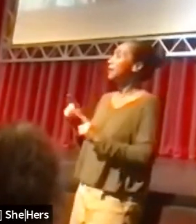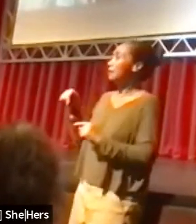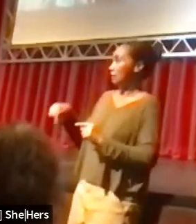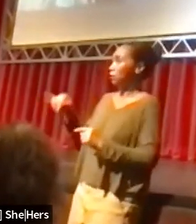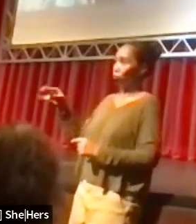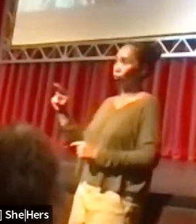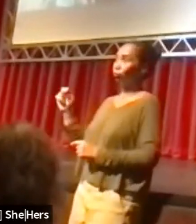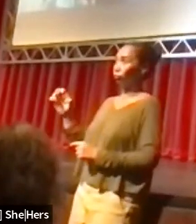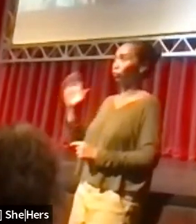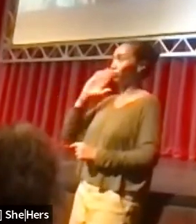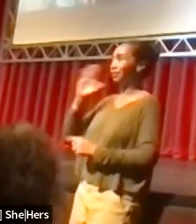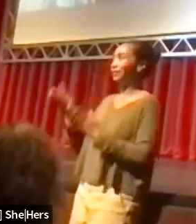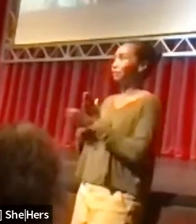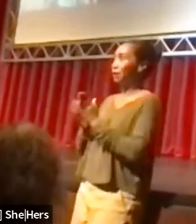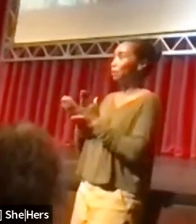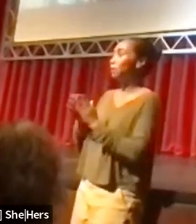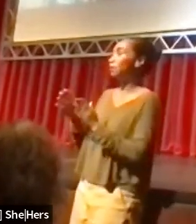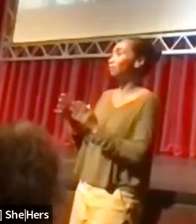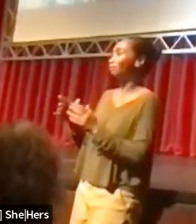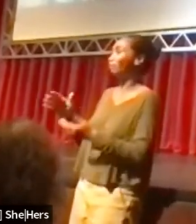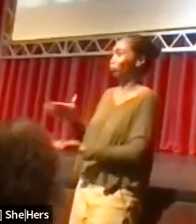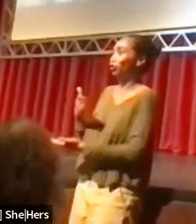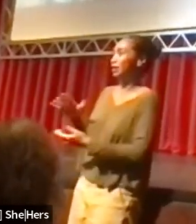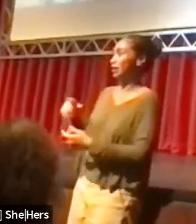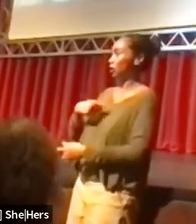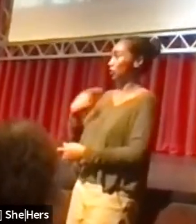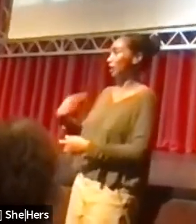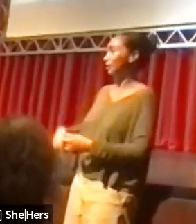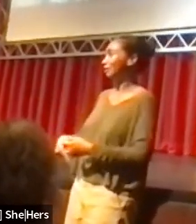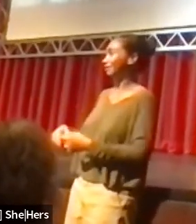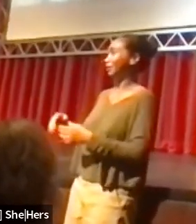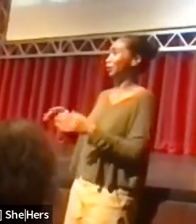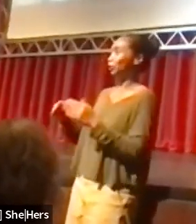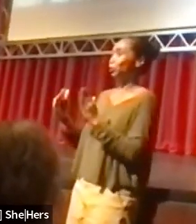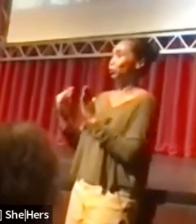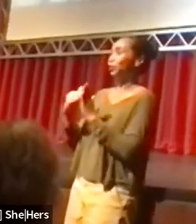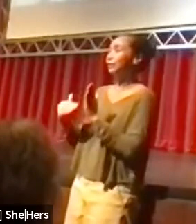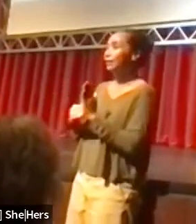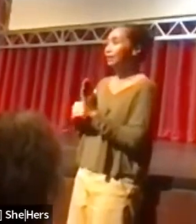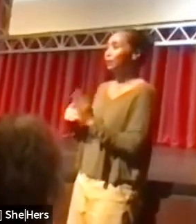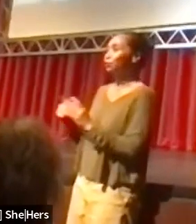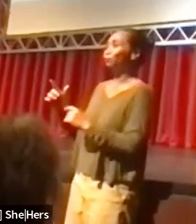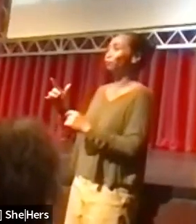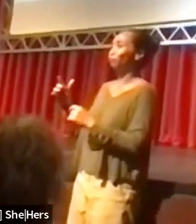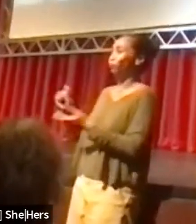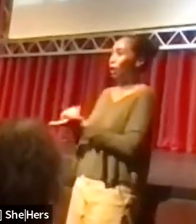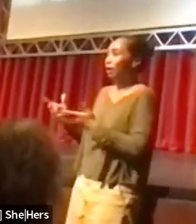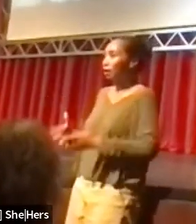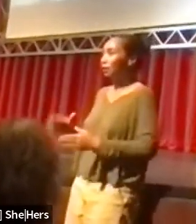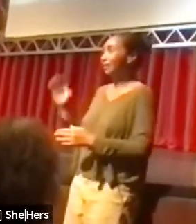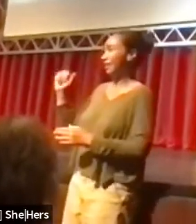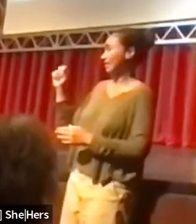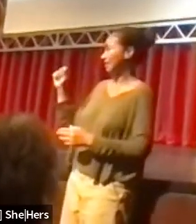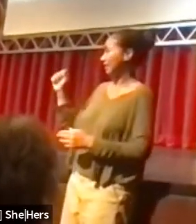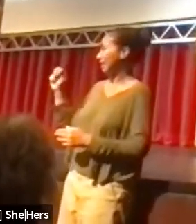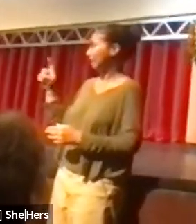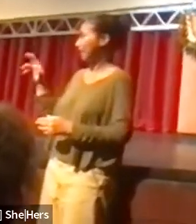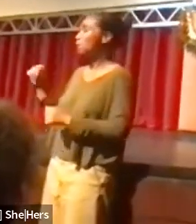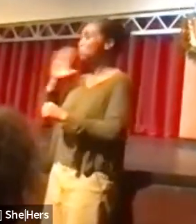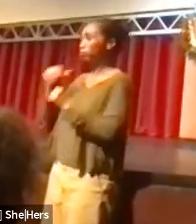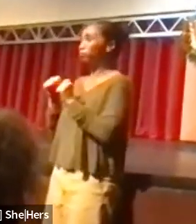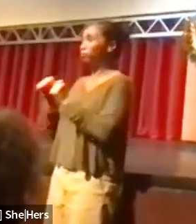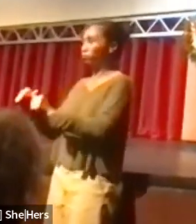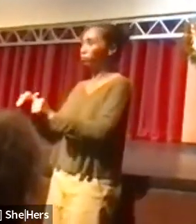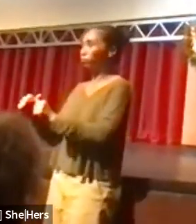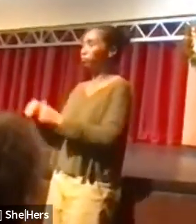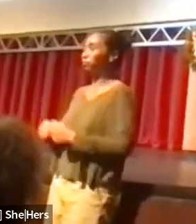this June, we are developing a musical with Chinese New Zealand writer Cassandra T. So again, it's a continuation